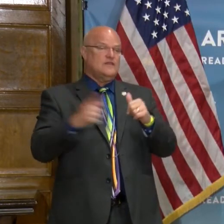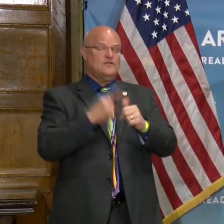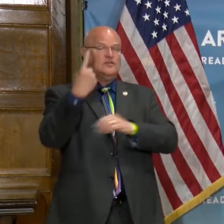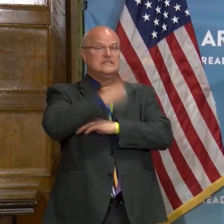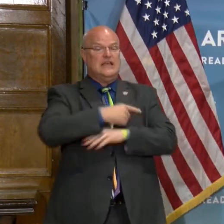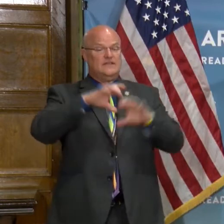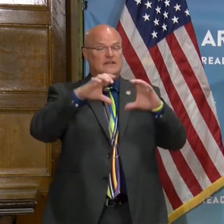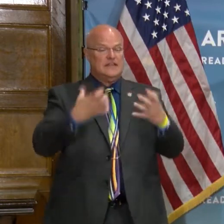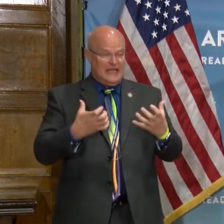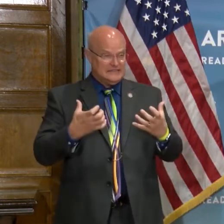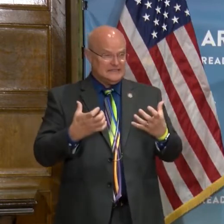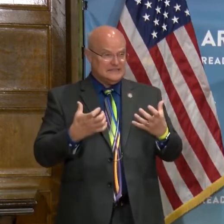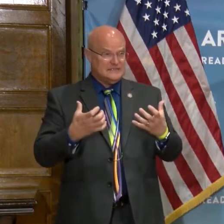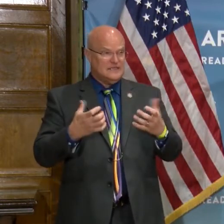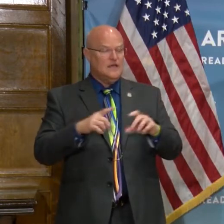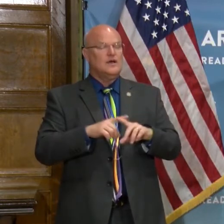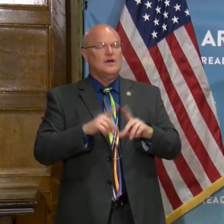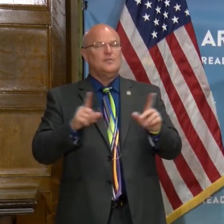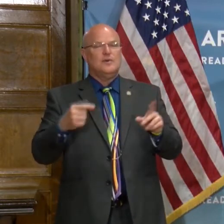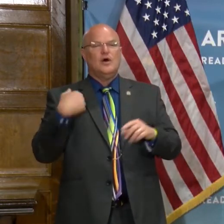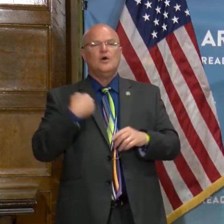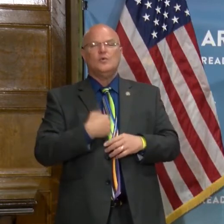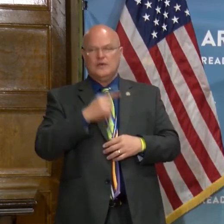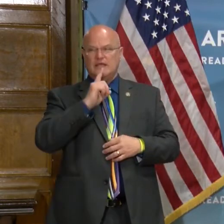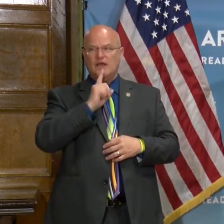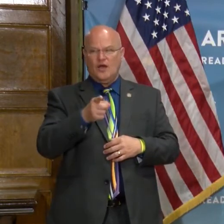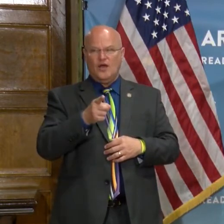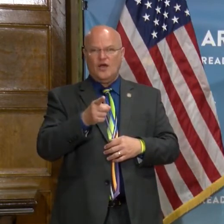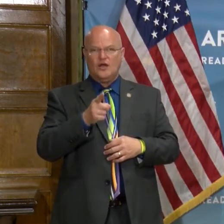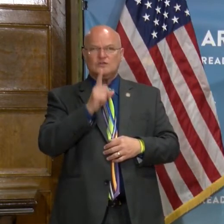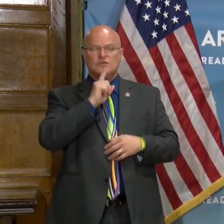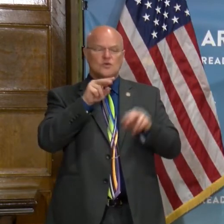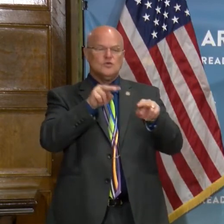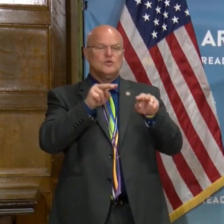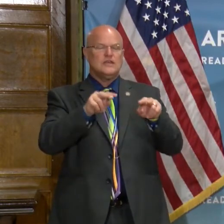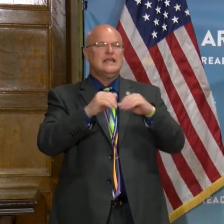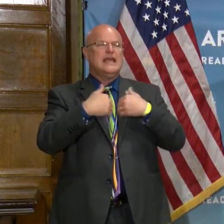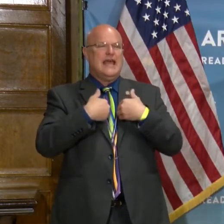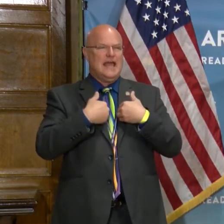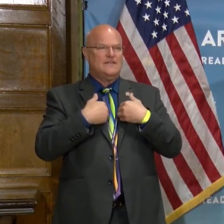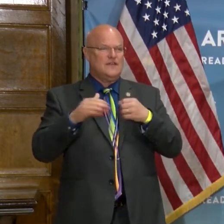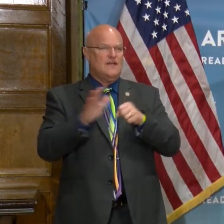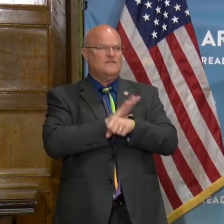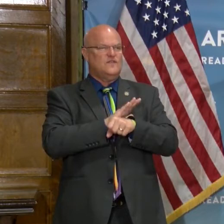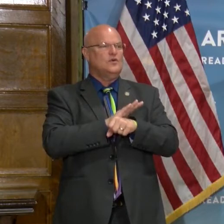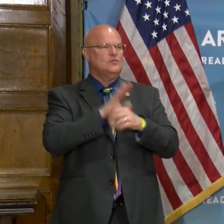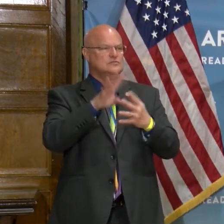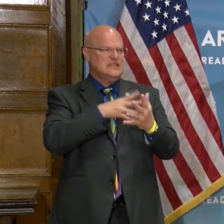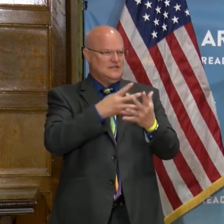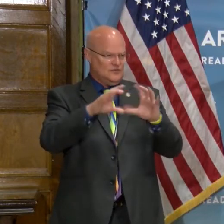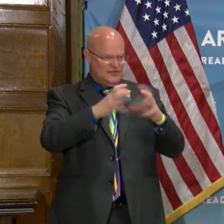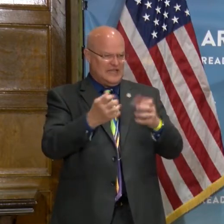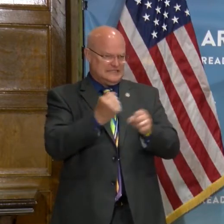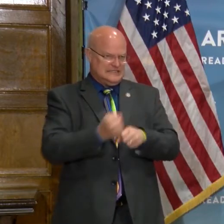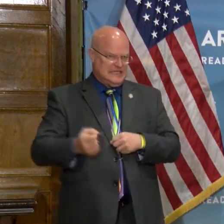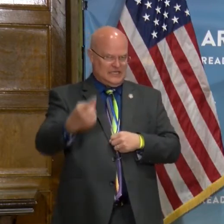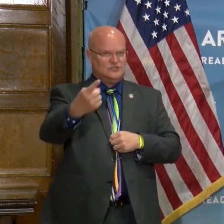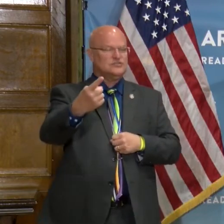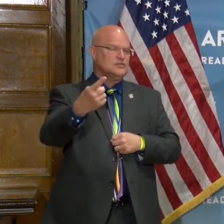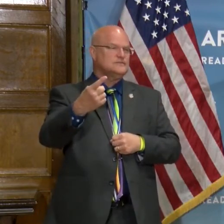day of classes will be, but we are certainly looking at having a full schedule of classes next